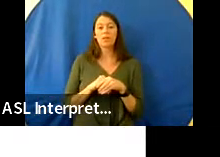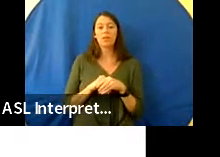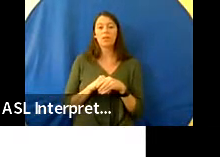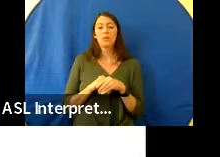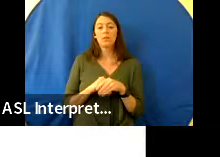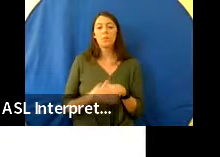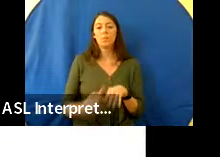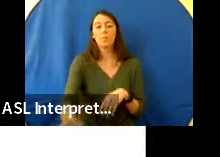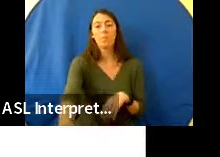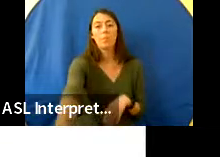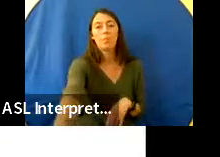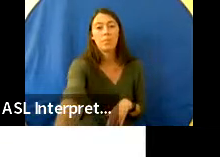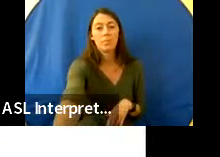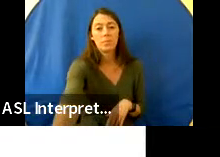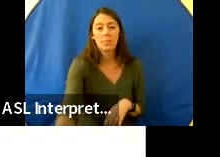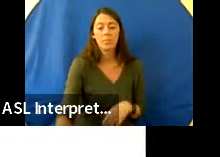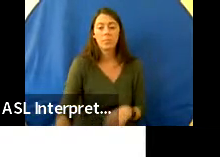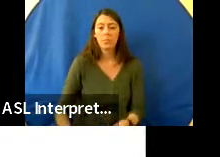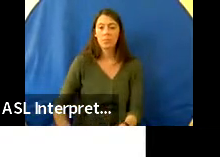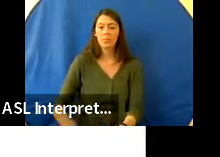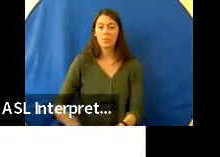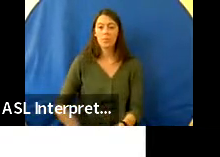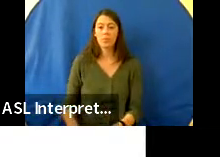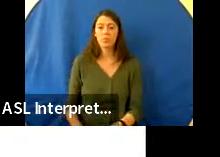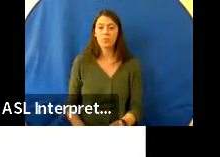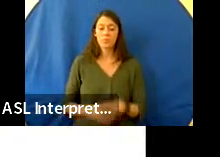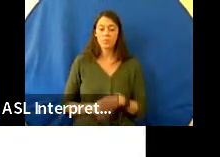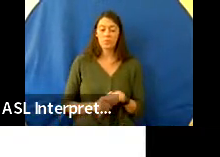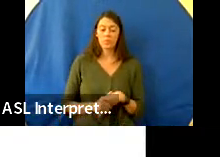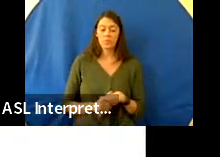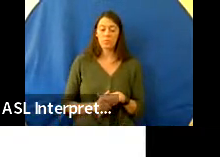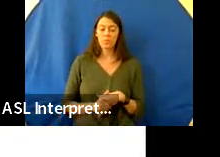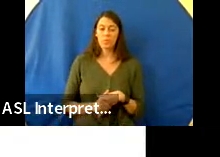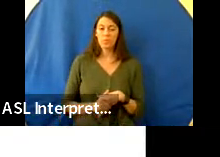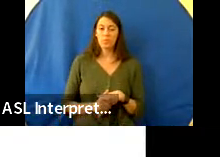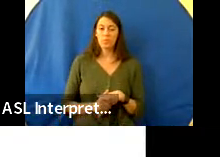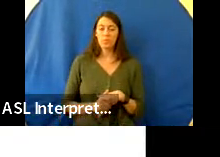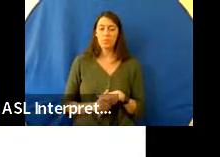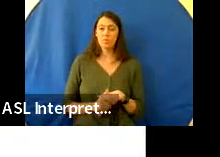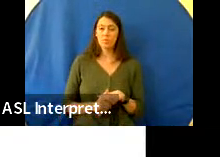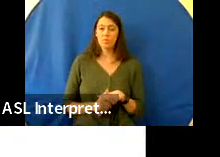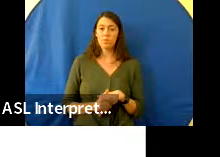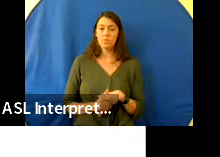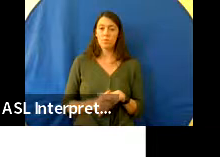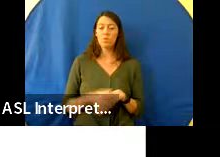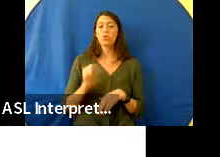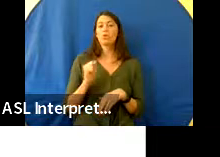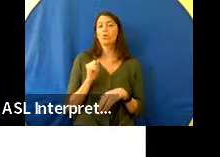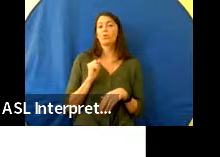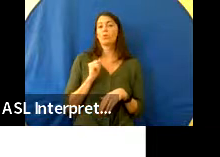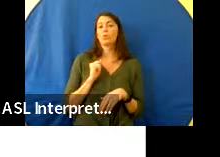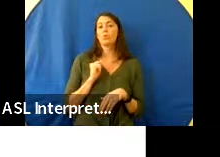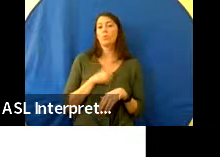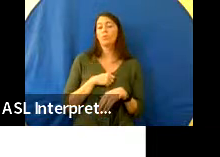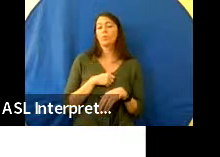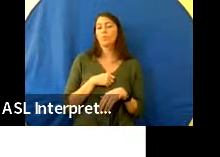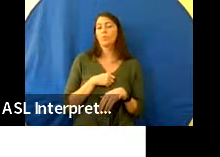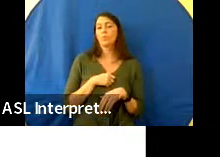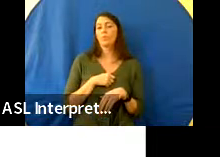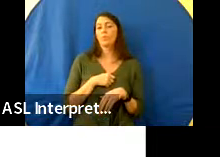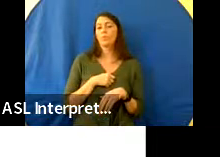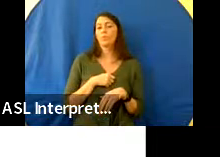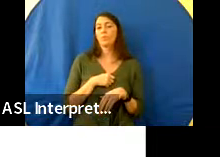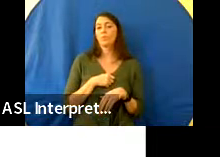So in terms of transitions, I just want to talk a little bit about that. We've been talking already about moving away from universal